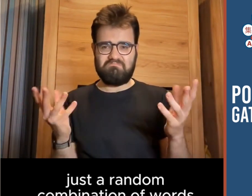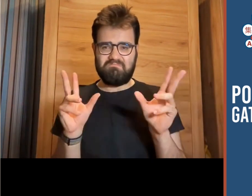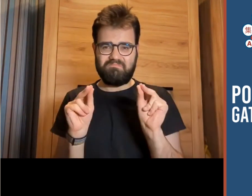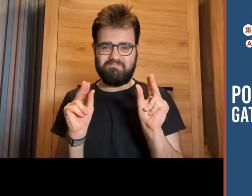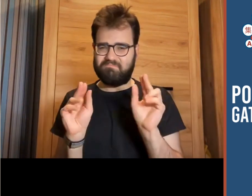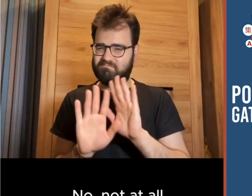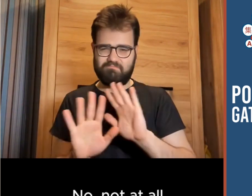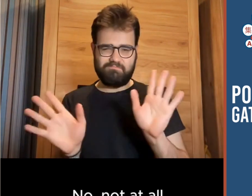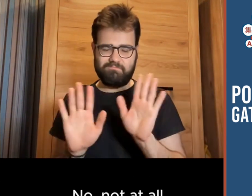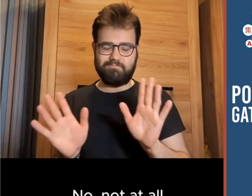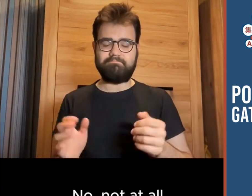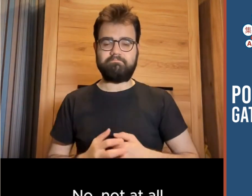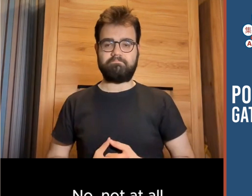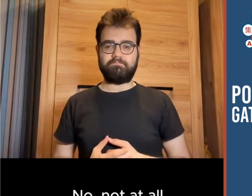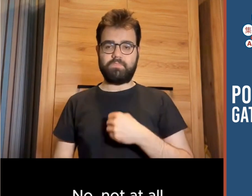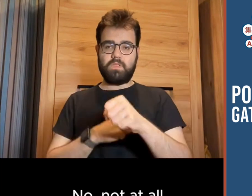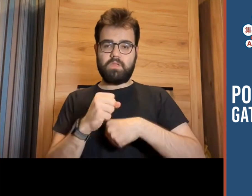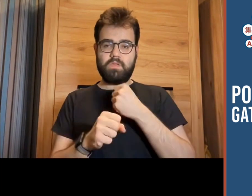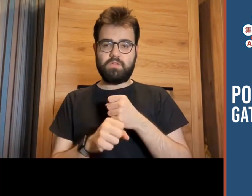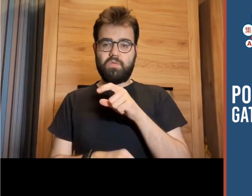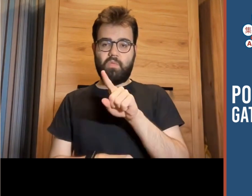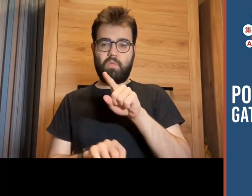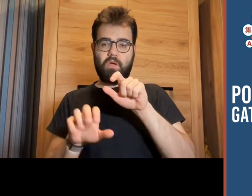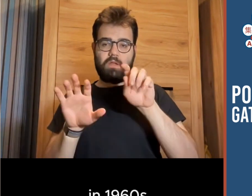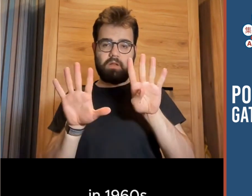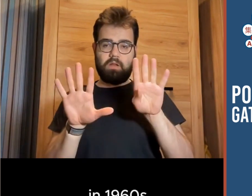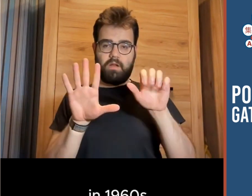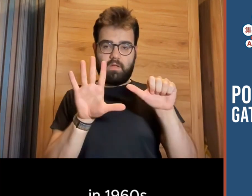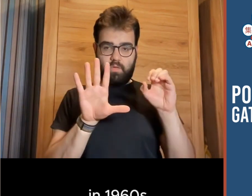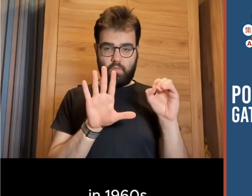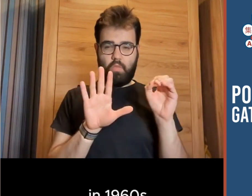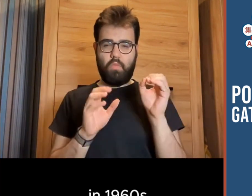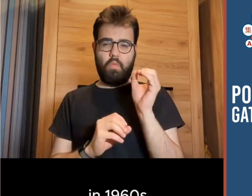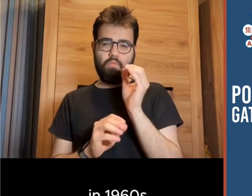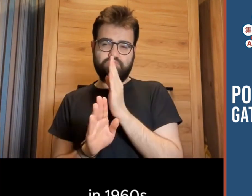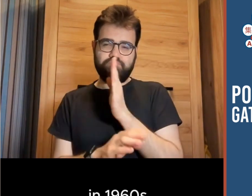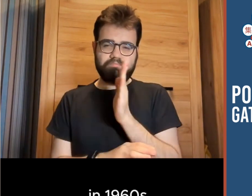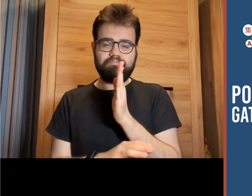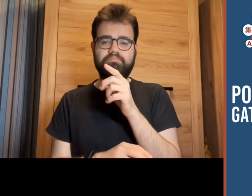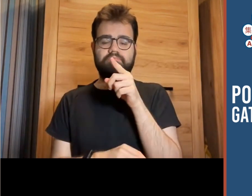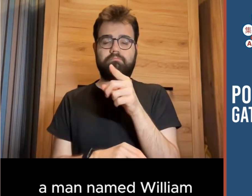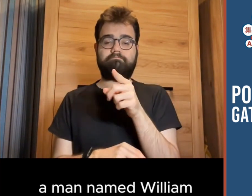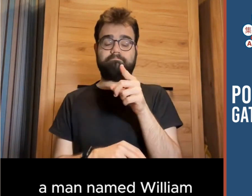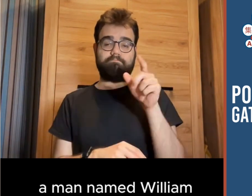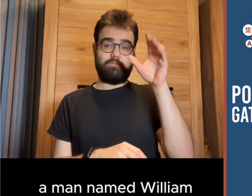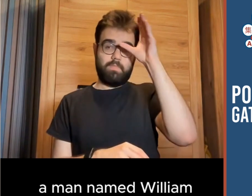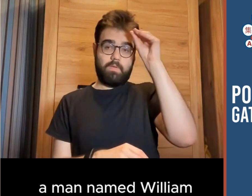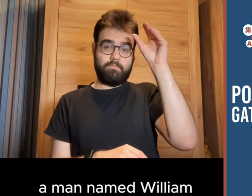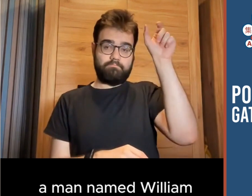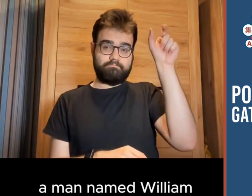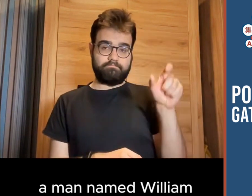random combination of signs? No, not at all. So in